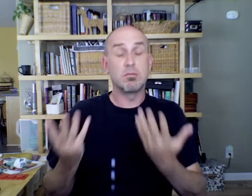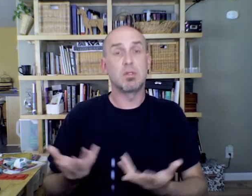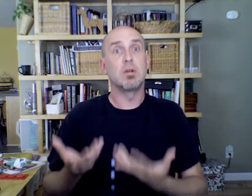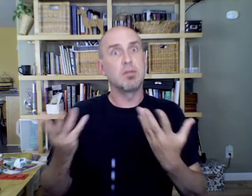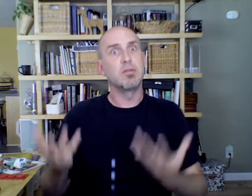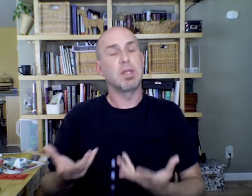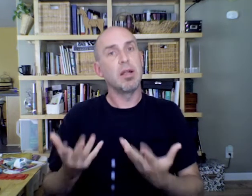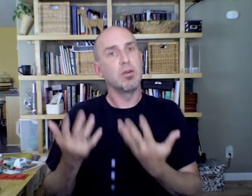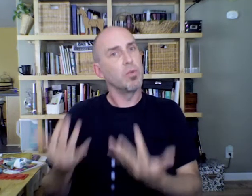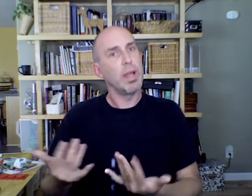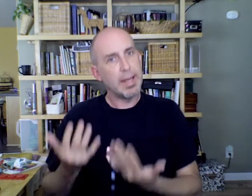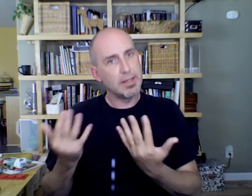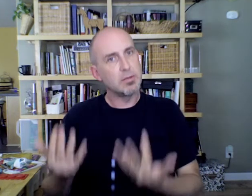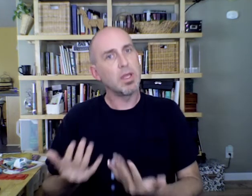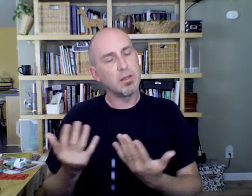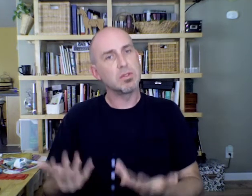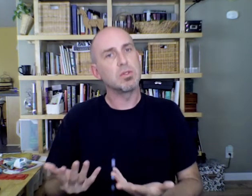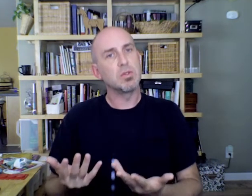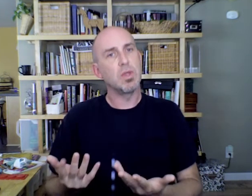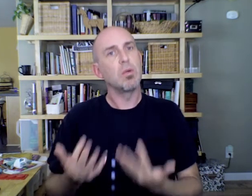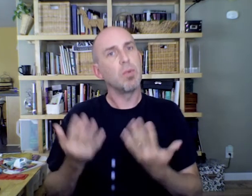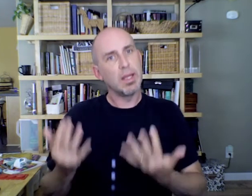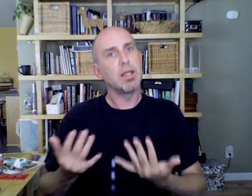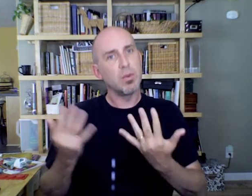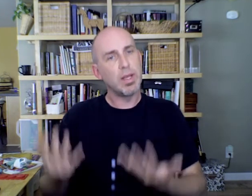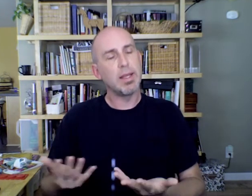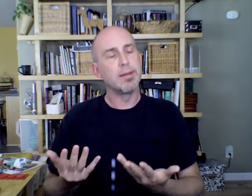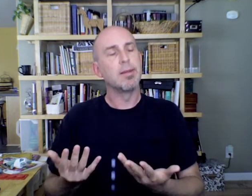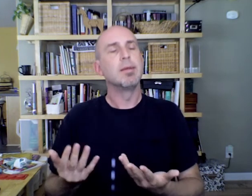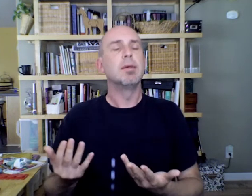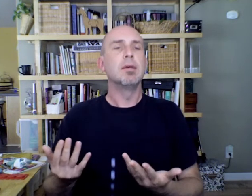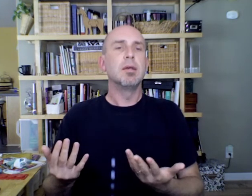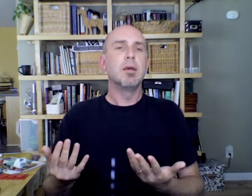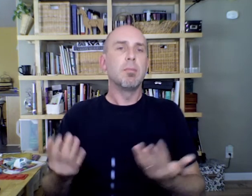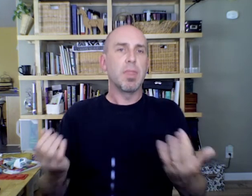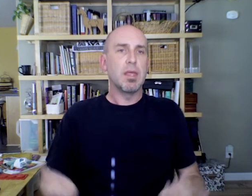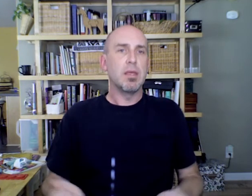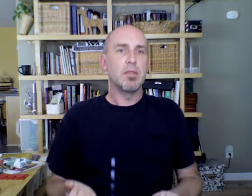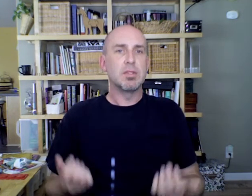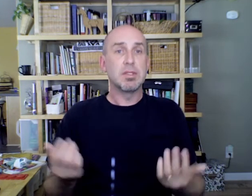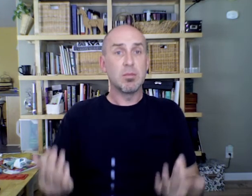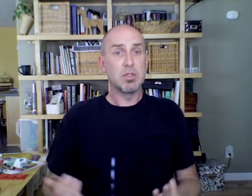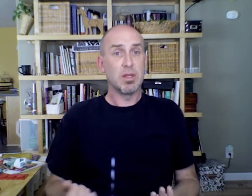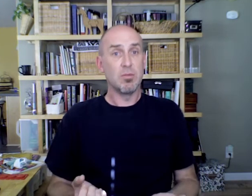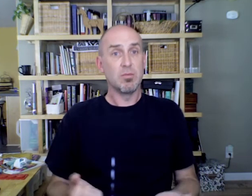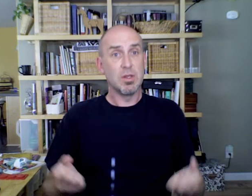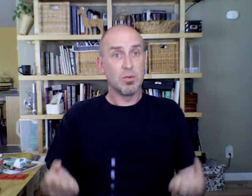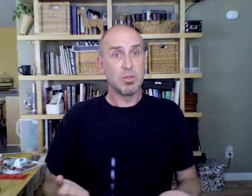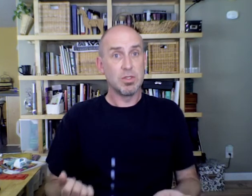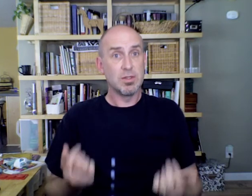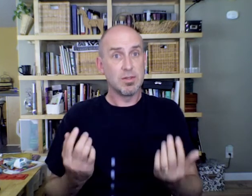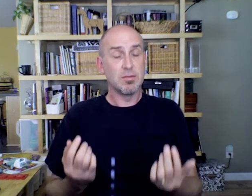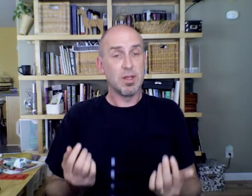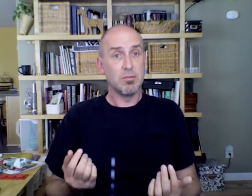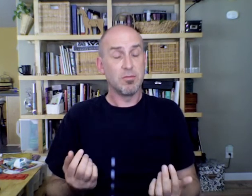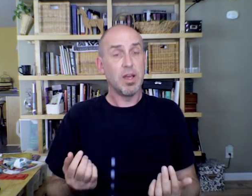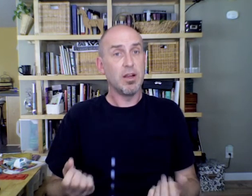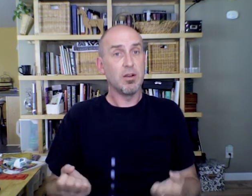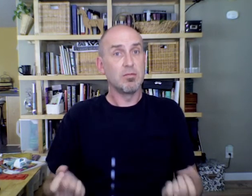starting to feel tired of waiting. Okay, so you can do that, waiting, waiting. There's a similar sign, which is fire, which